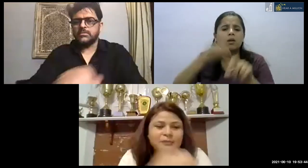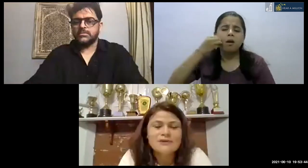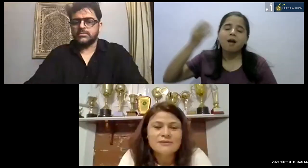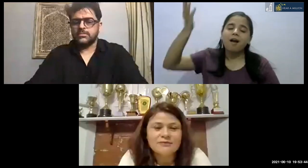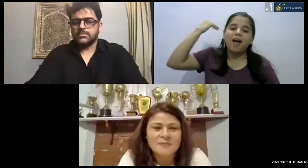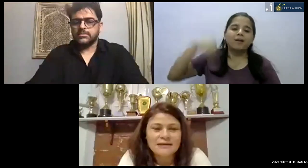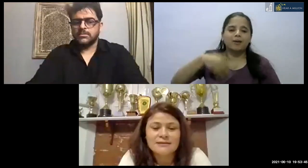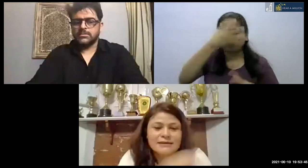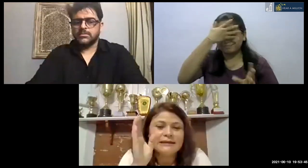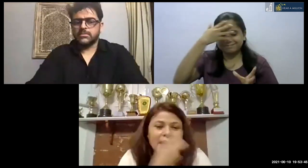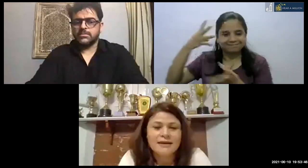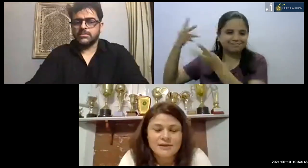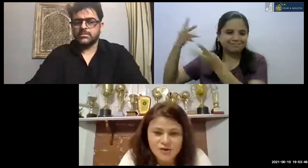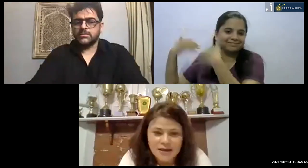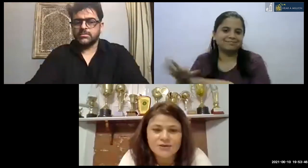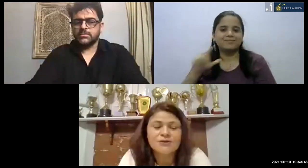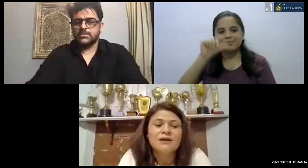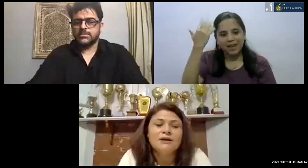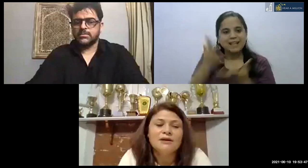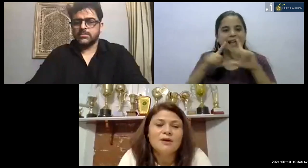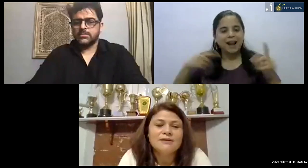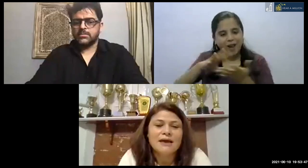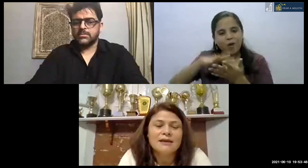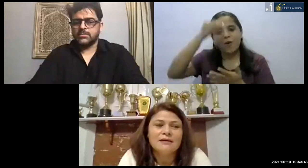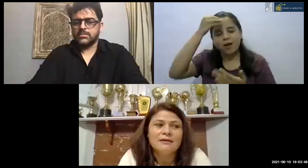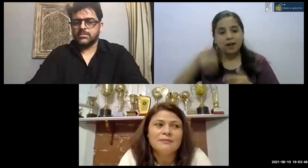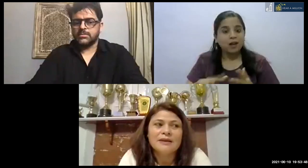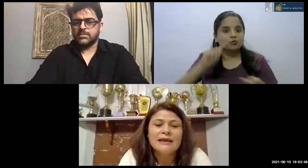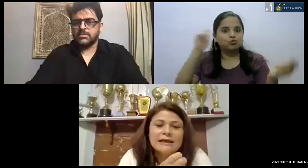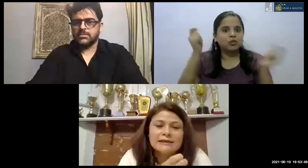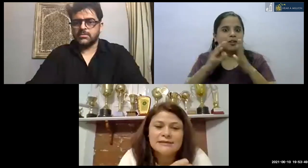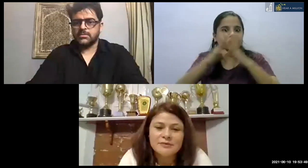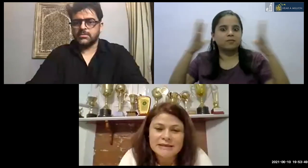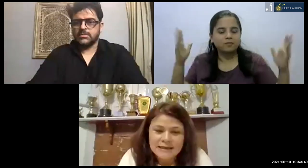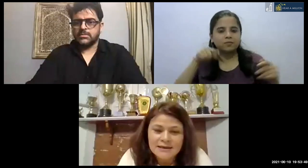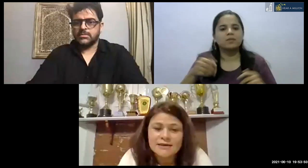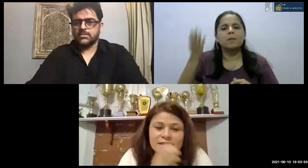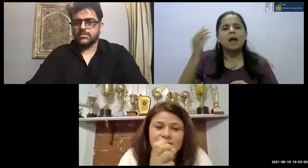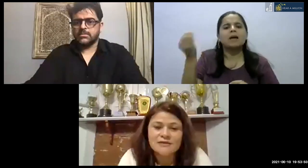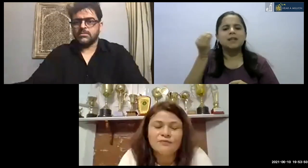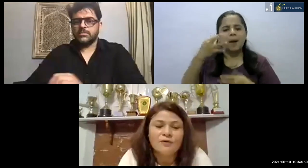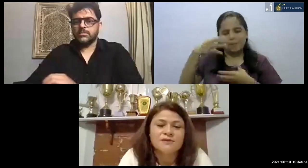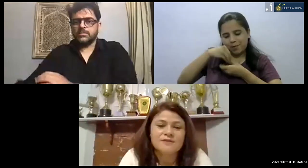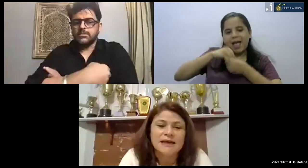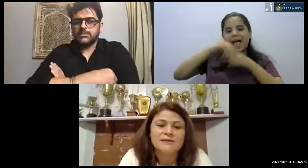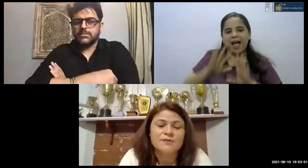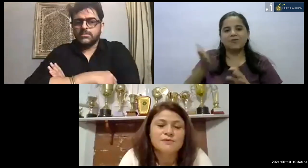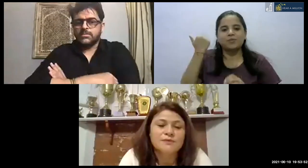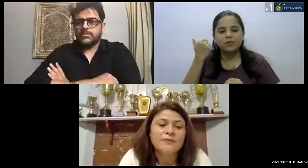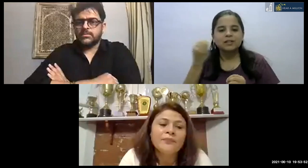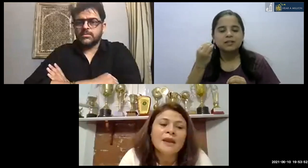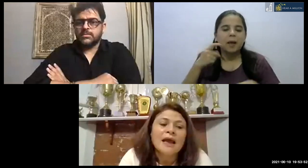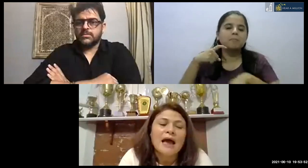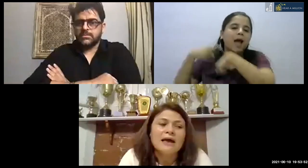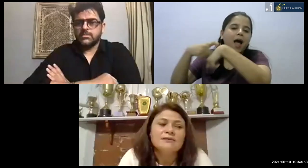gone up dramatically and it changed a lot. And but then it still retained that indigenous forms of signs